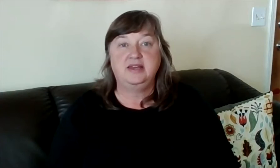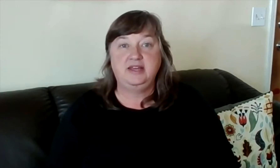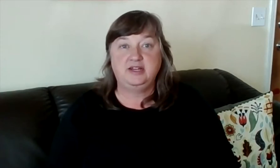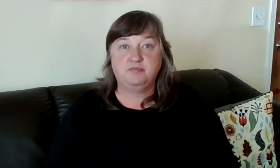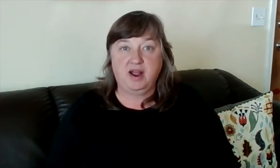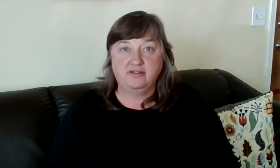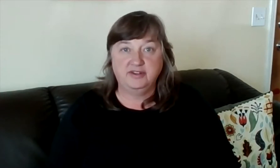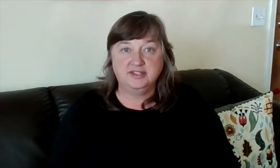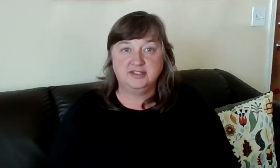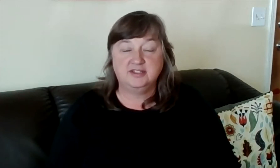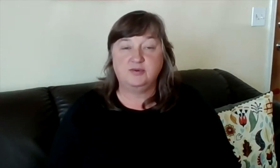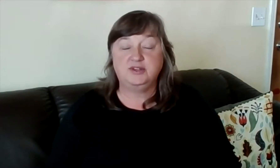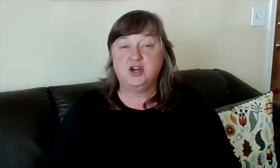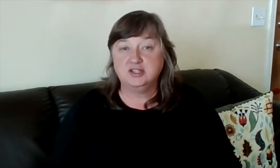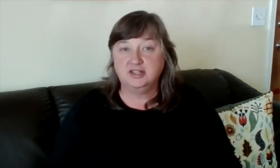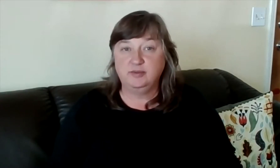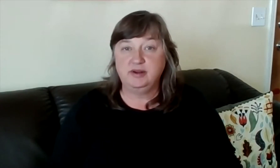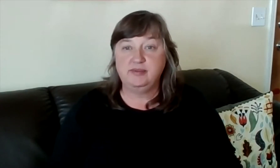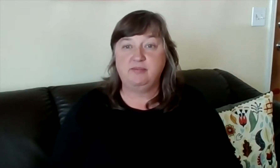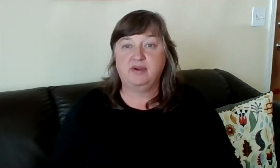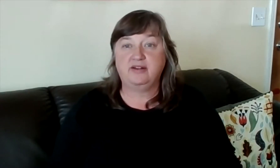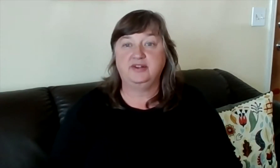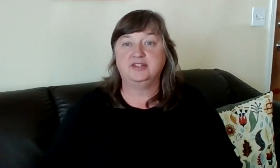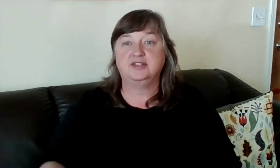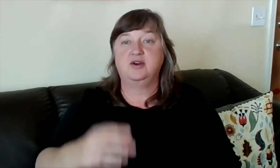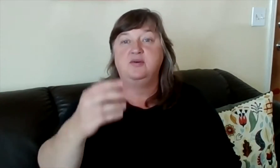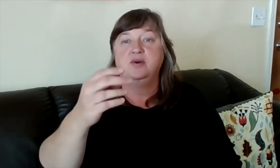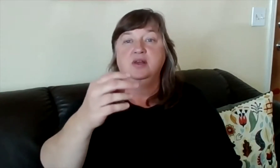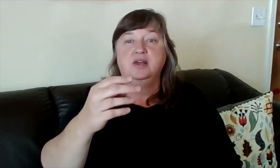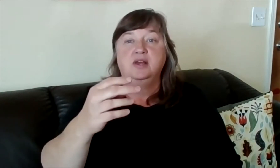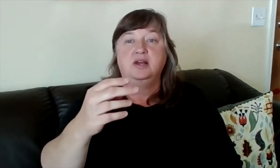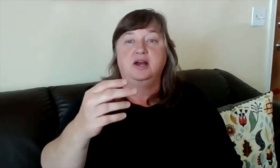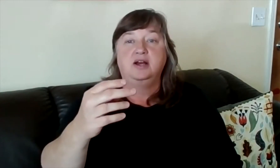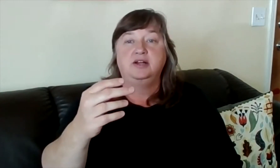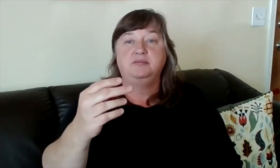Eat breakfast. So we talked a little bit about breakfast. So